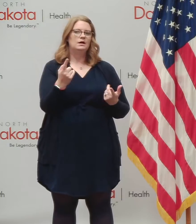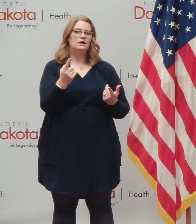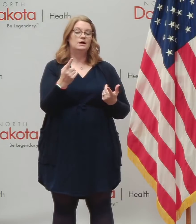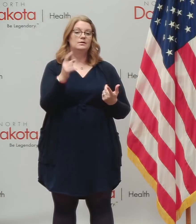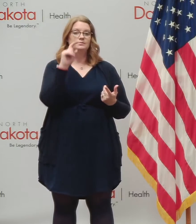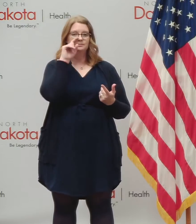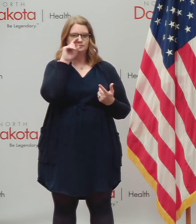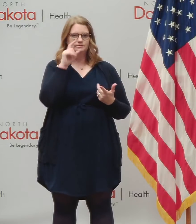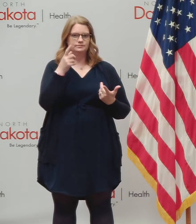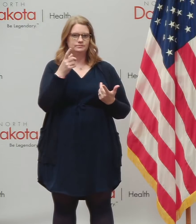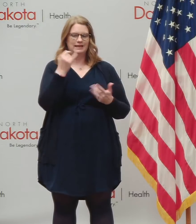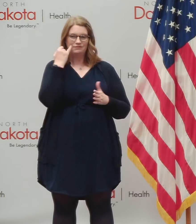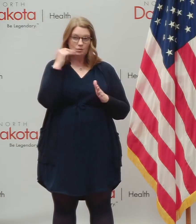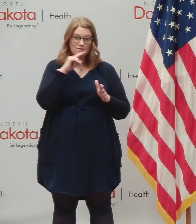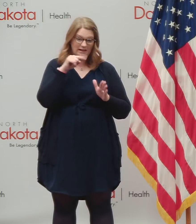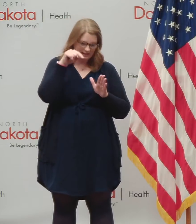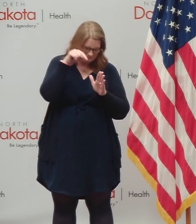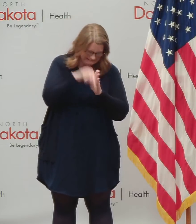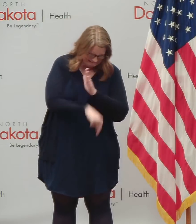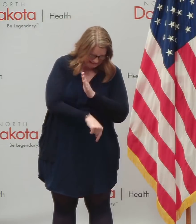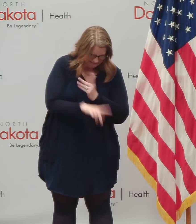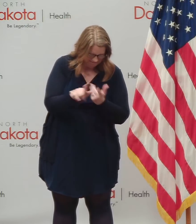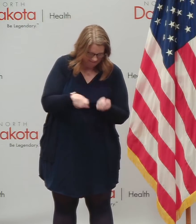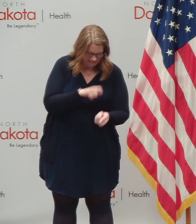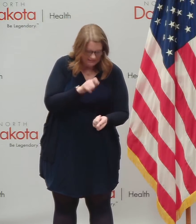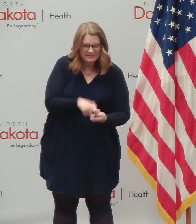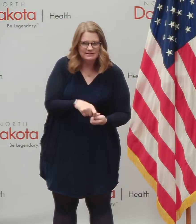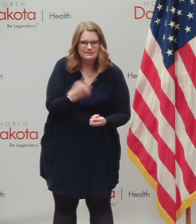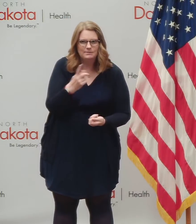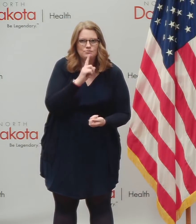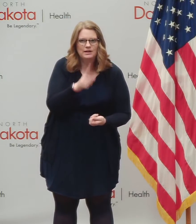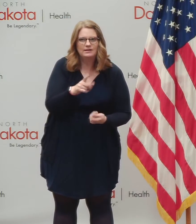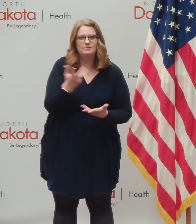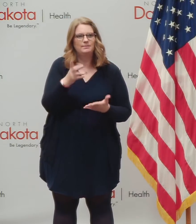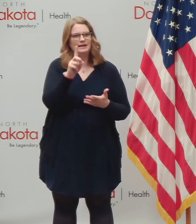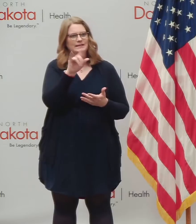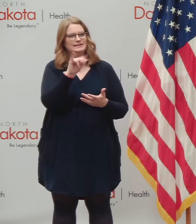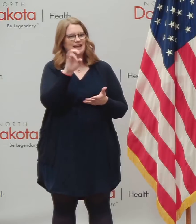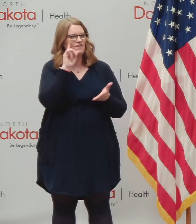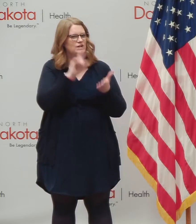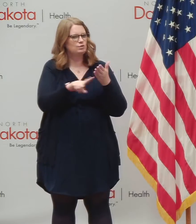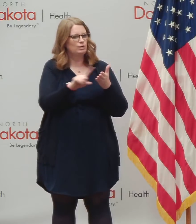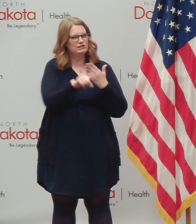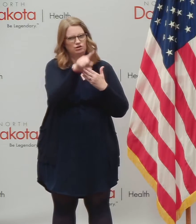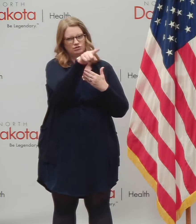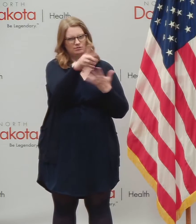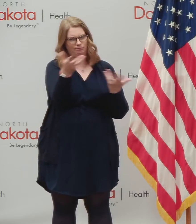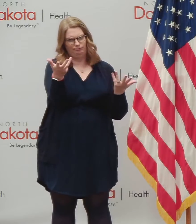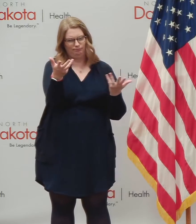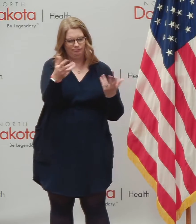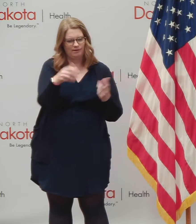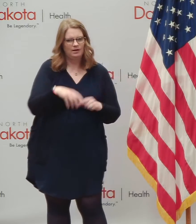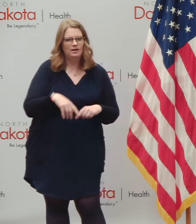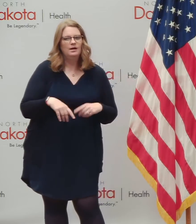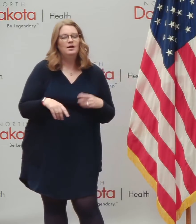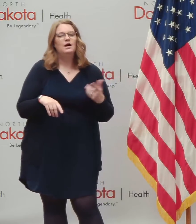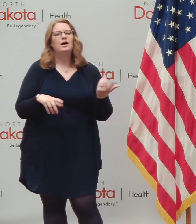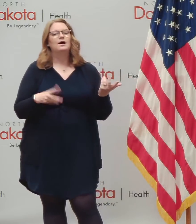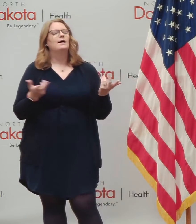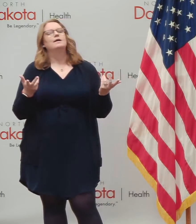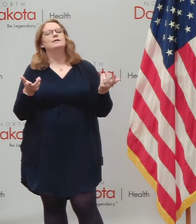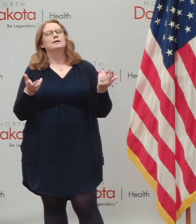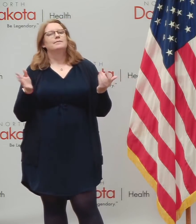having all that, if you want to go into the deep weeds, if someone is really into it, maybe Dave has researched this years ago, but it's there is a kind